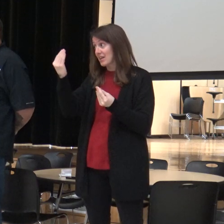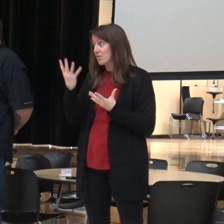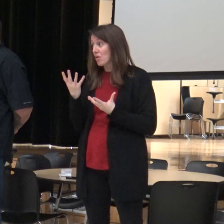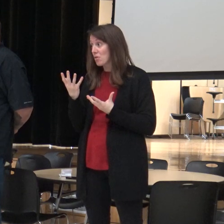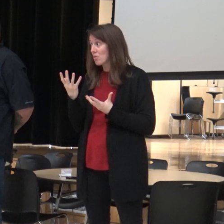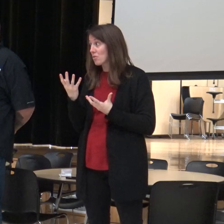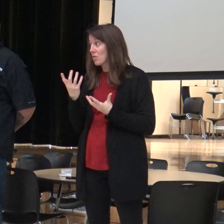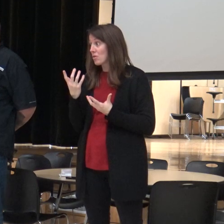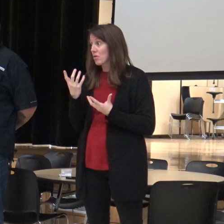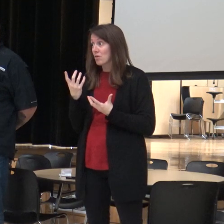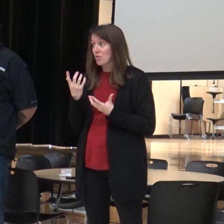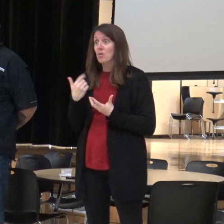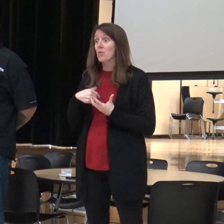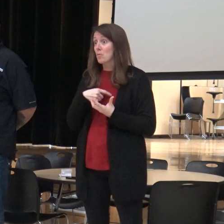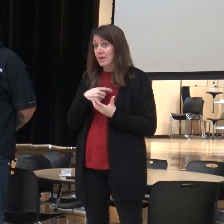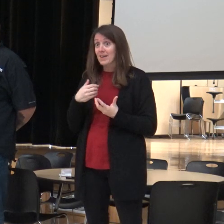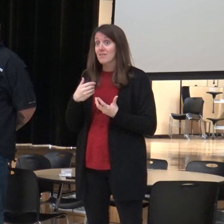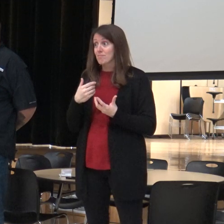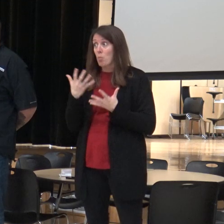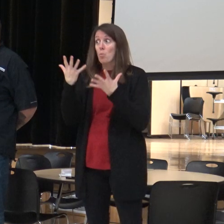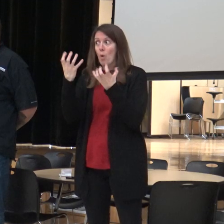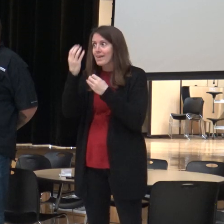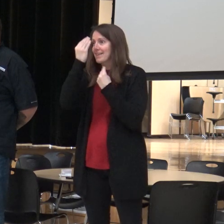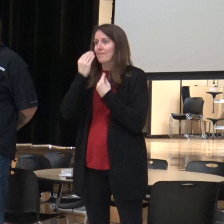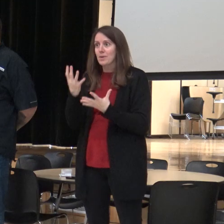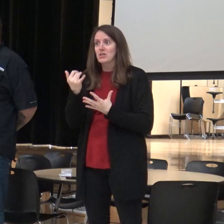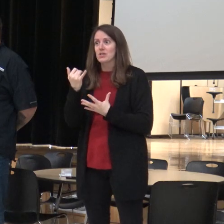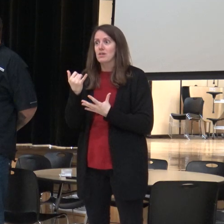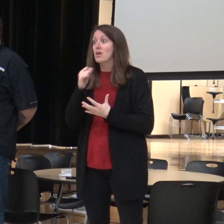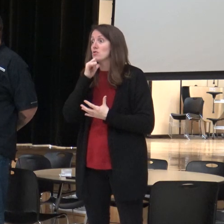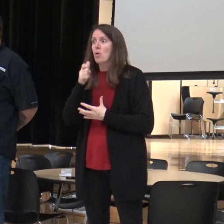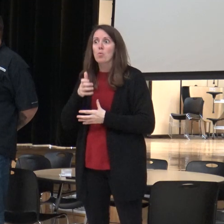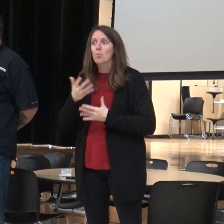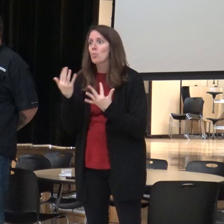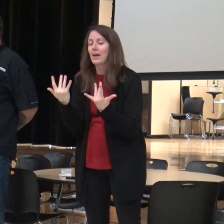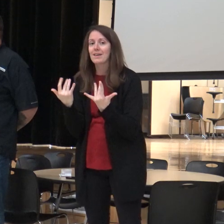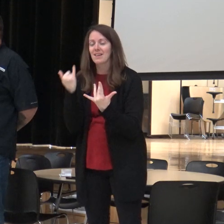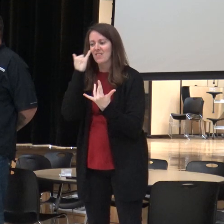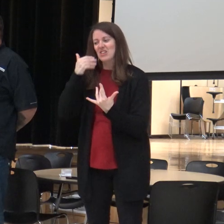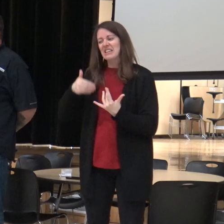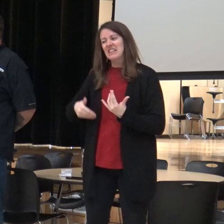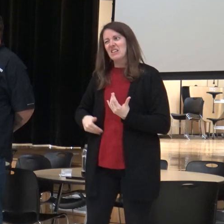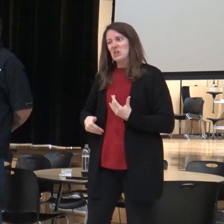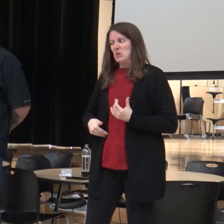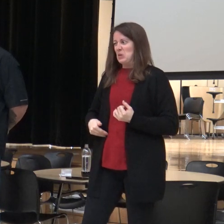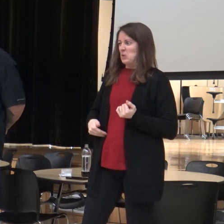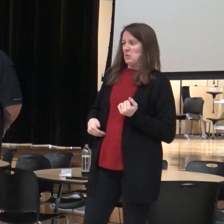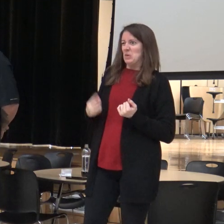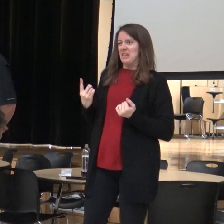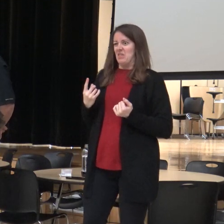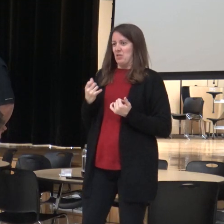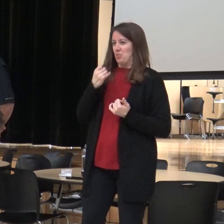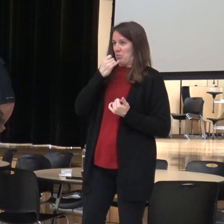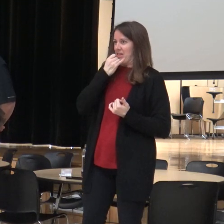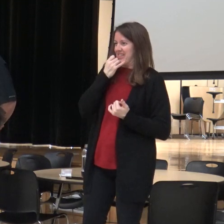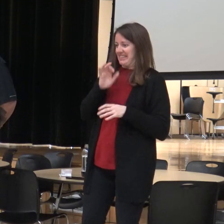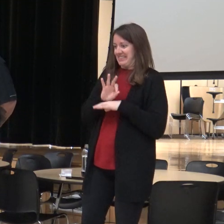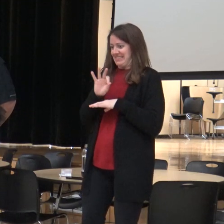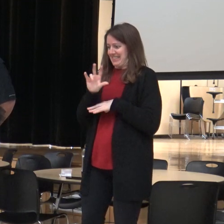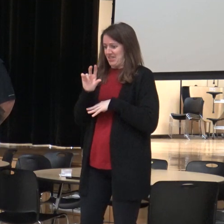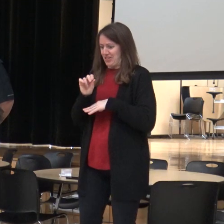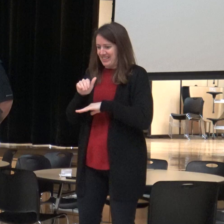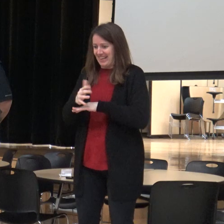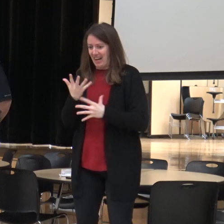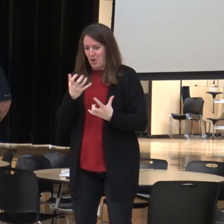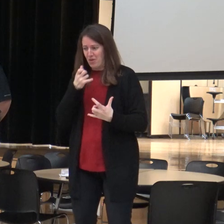and don't ever hesitate. If something feels funny or it's an awkward feeling in your gut, and it's 9:30 at night and you're afraid to send an email or make a phone